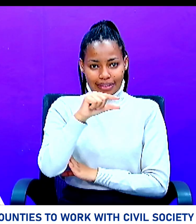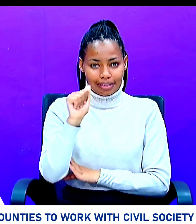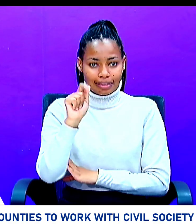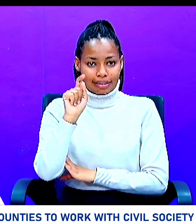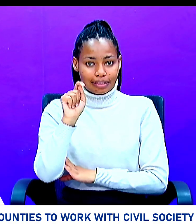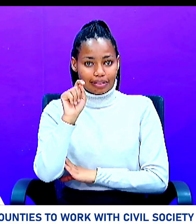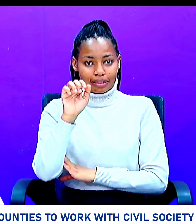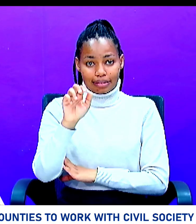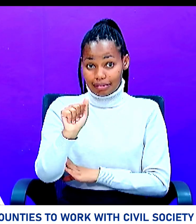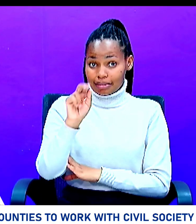Mungatana